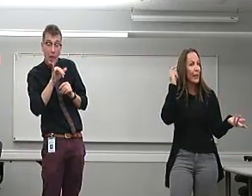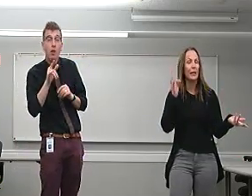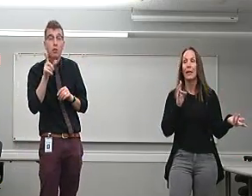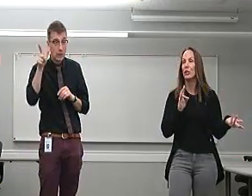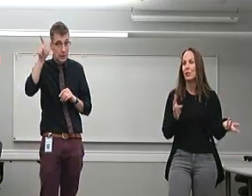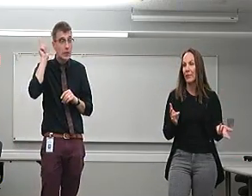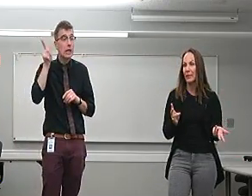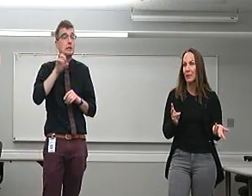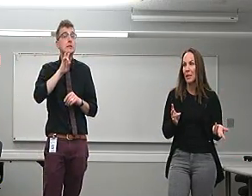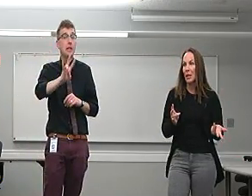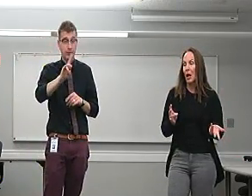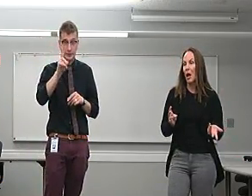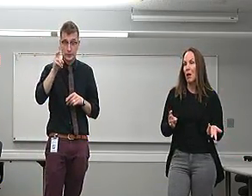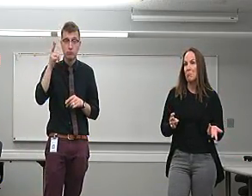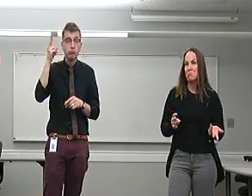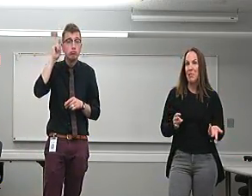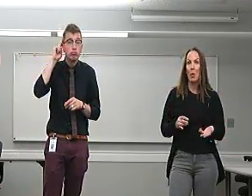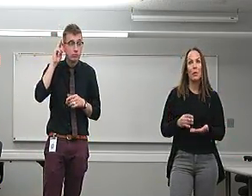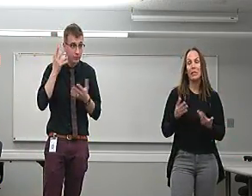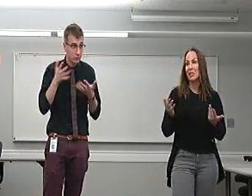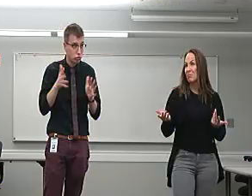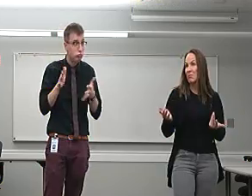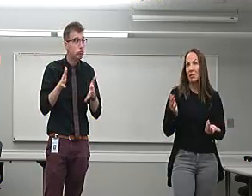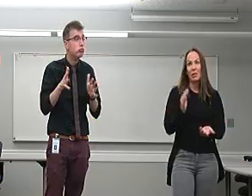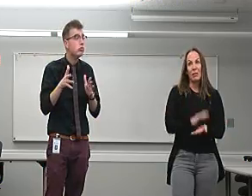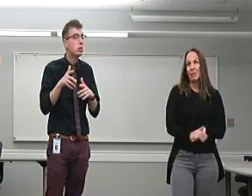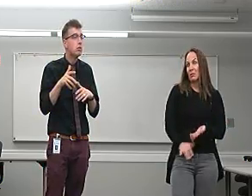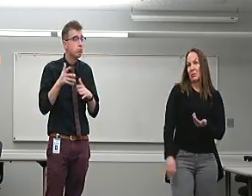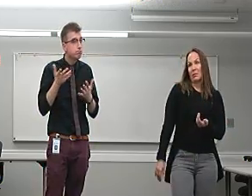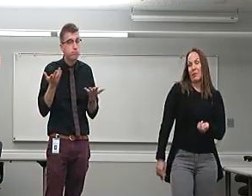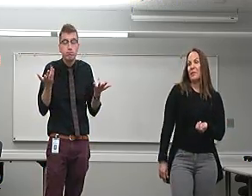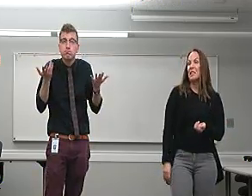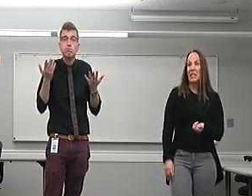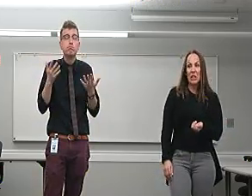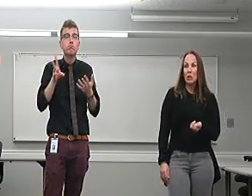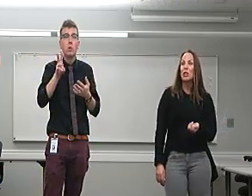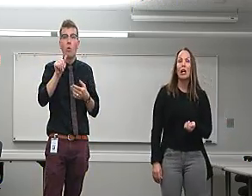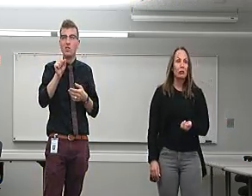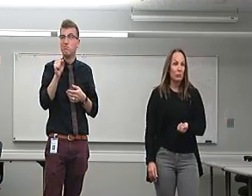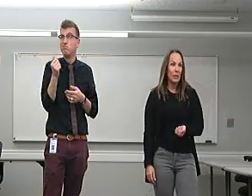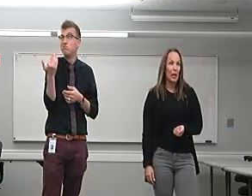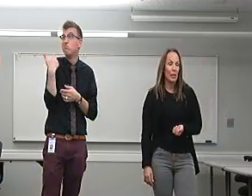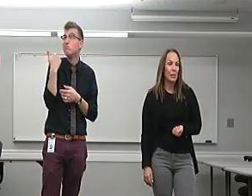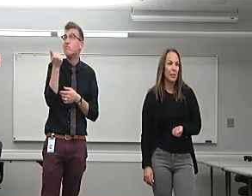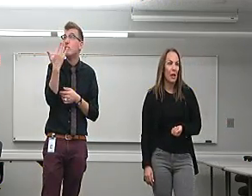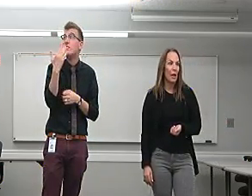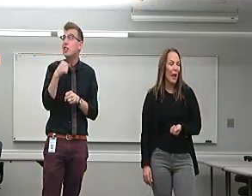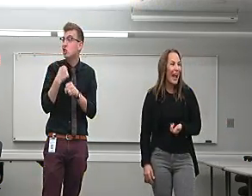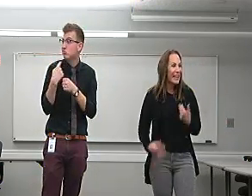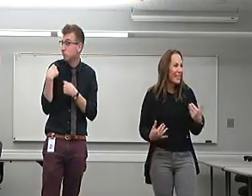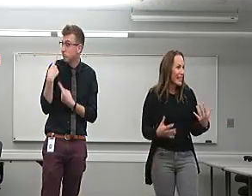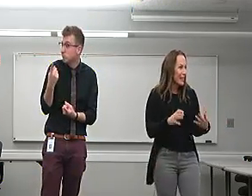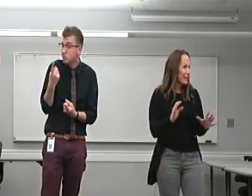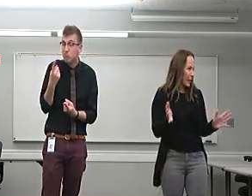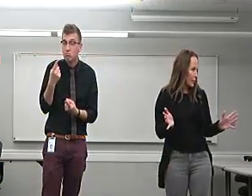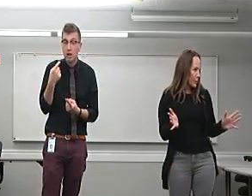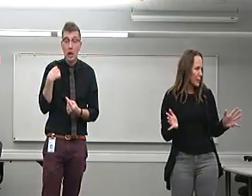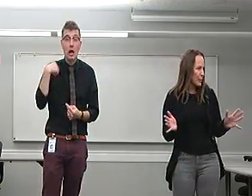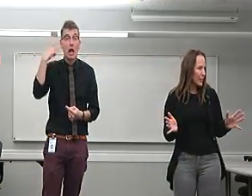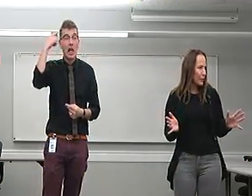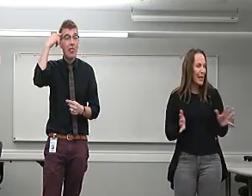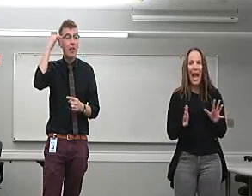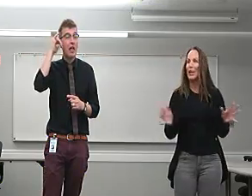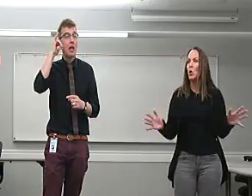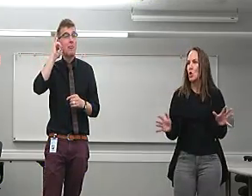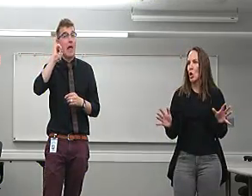7. That was 15 years ago, and I think the environment was a little bit different. I don't